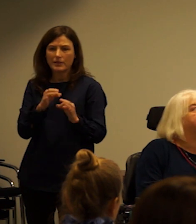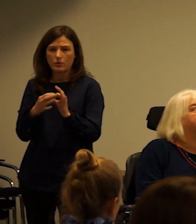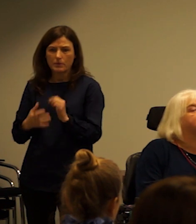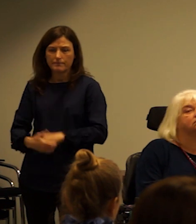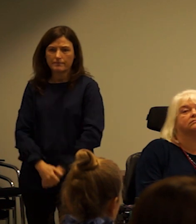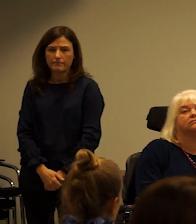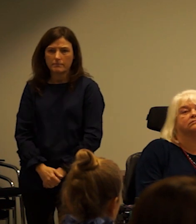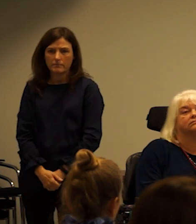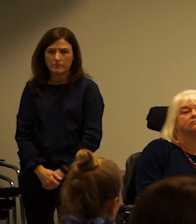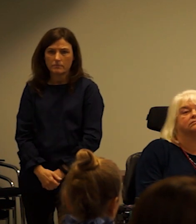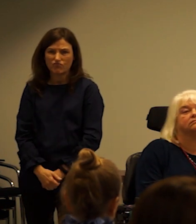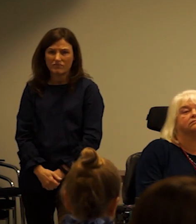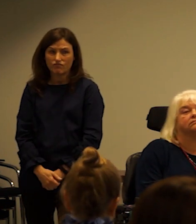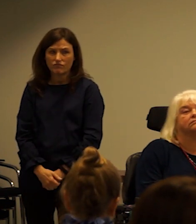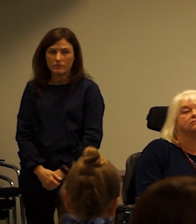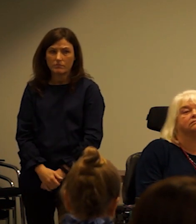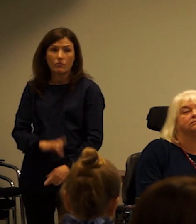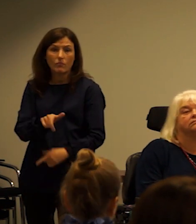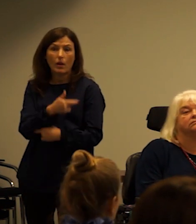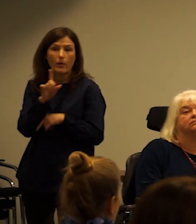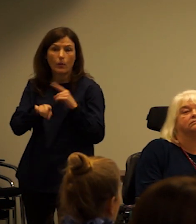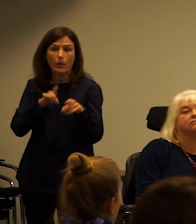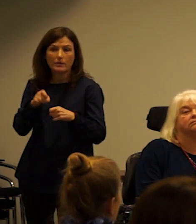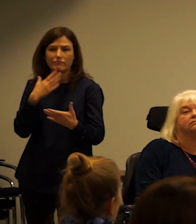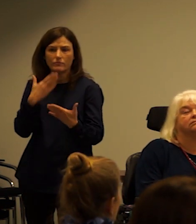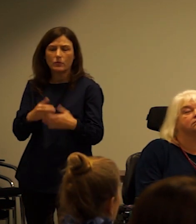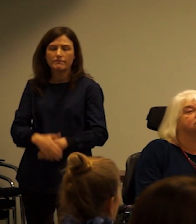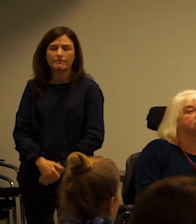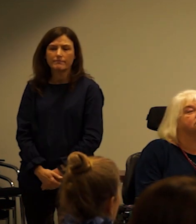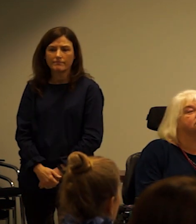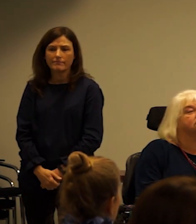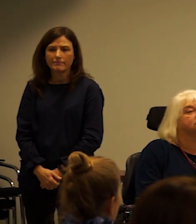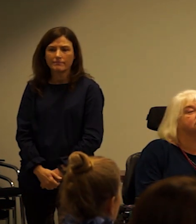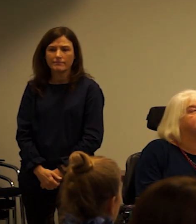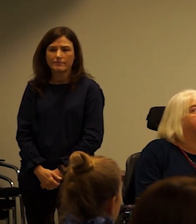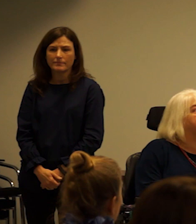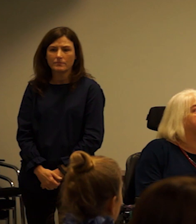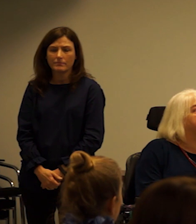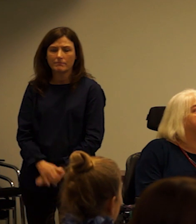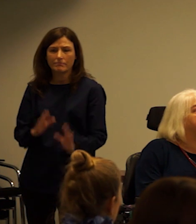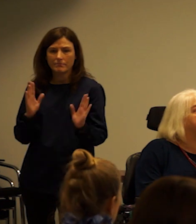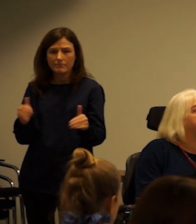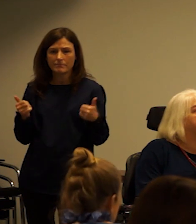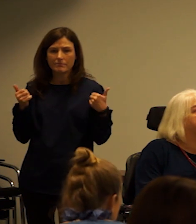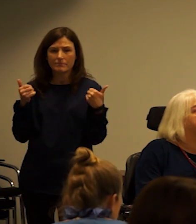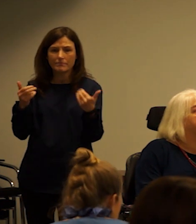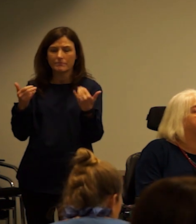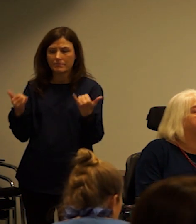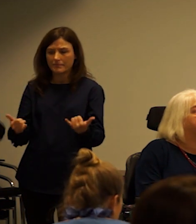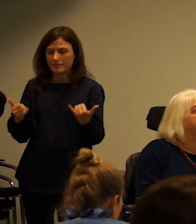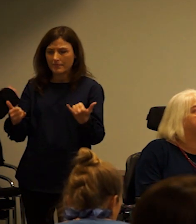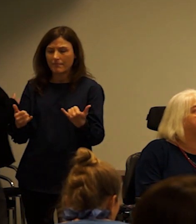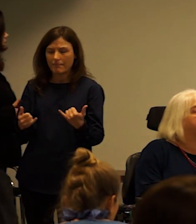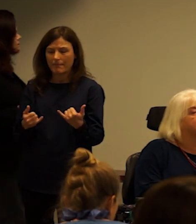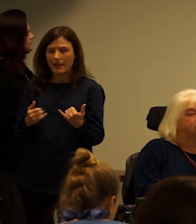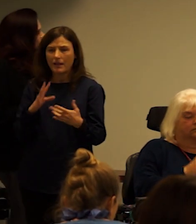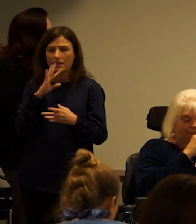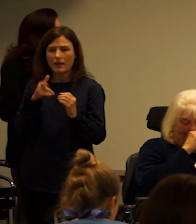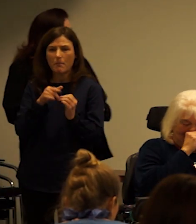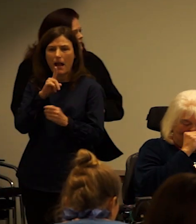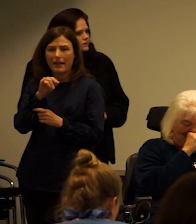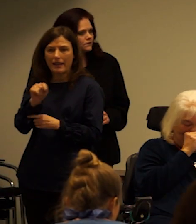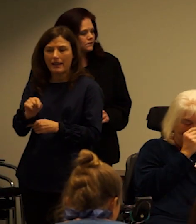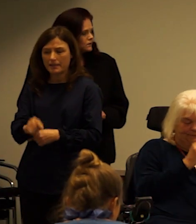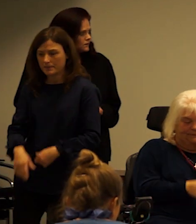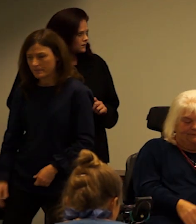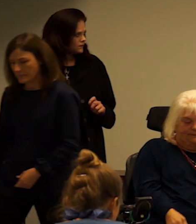Other questions? Okay. Good. All right. Okay, so let's move on then. Let's talk about the kit.